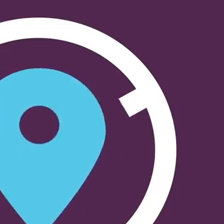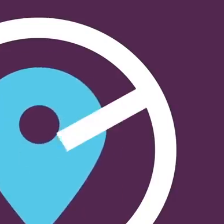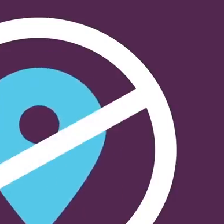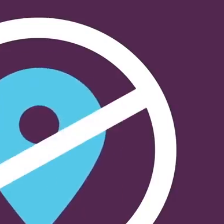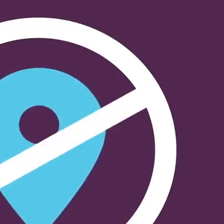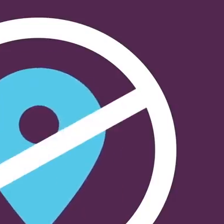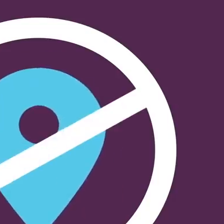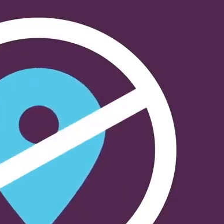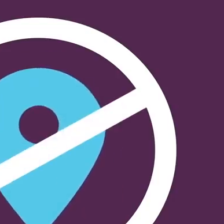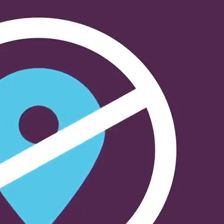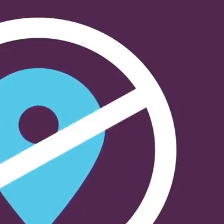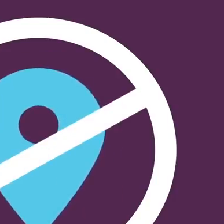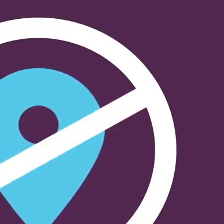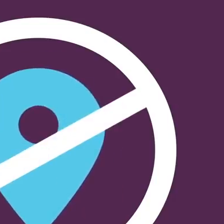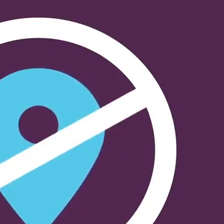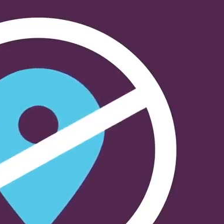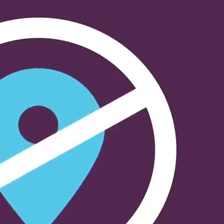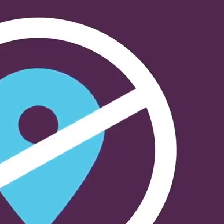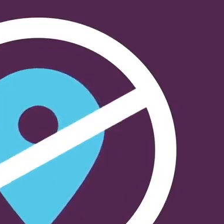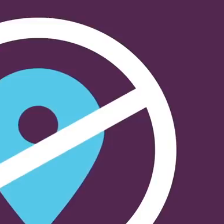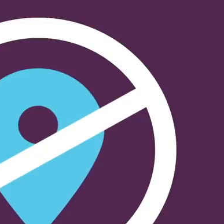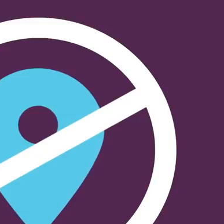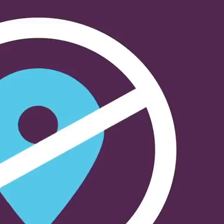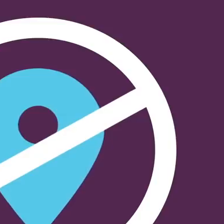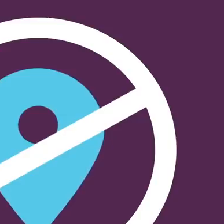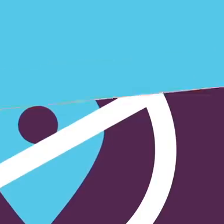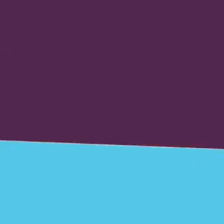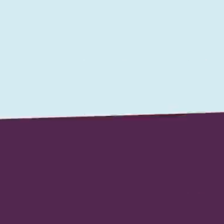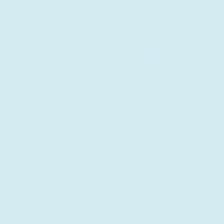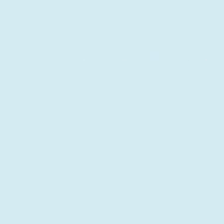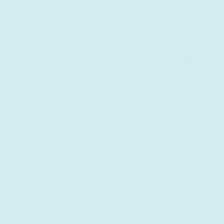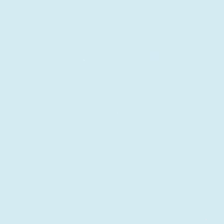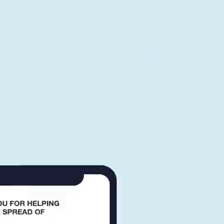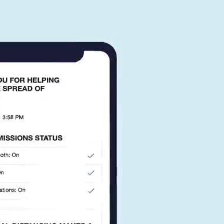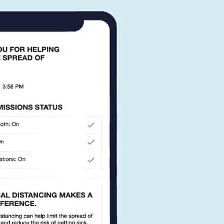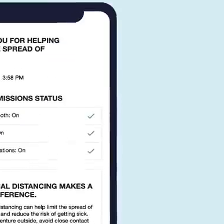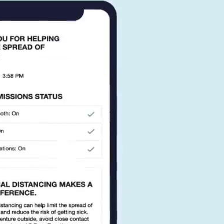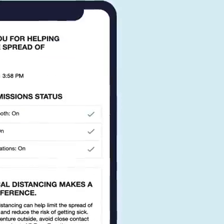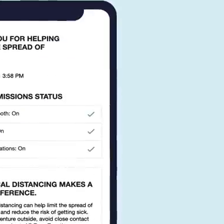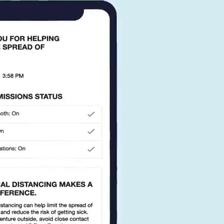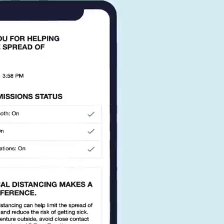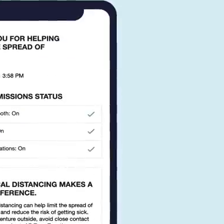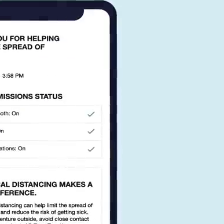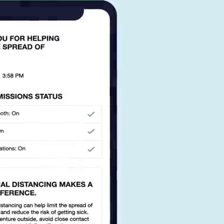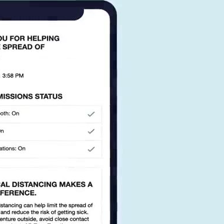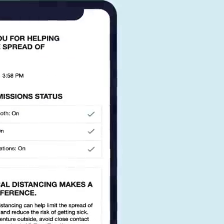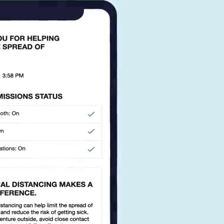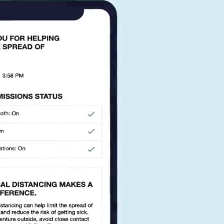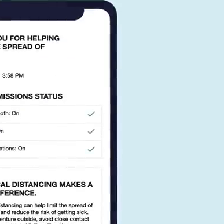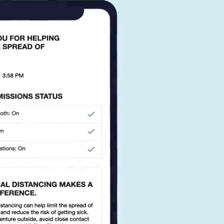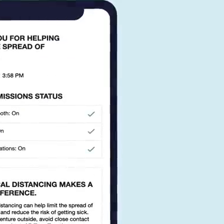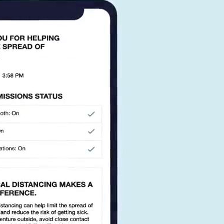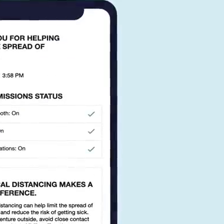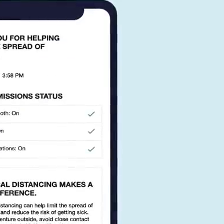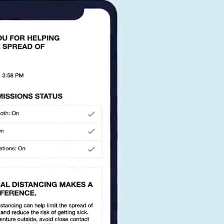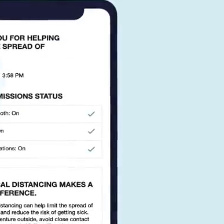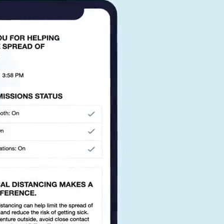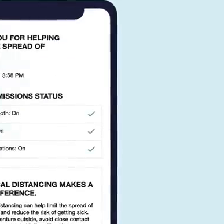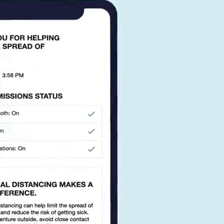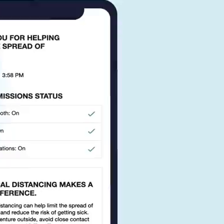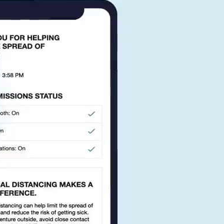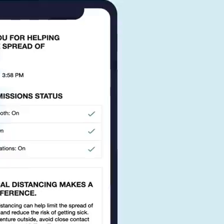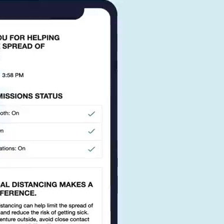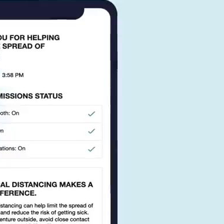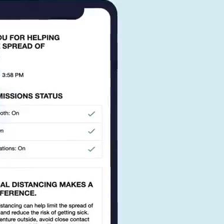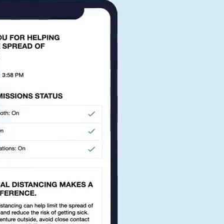those individuals in order to be successful. When a contact tests positive for COVID-19, they become a